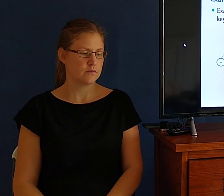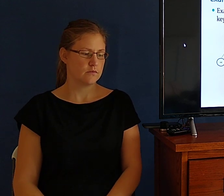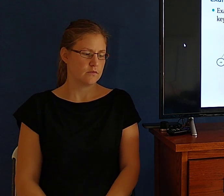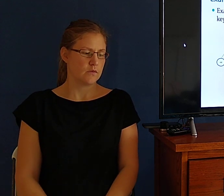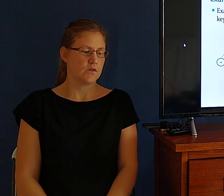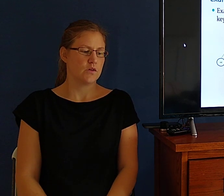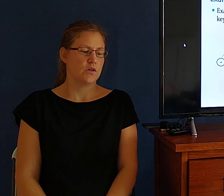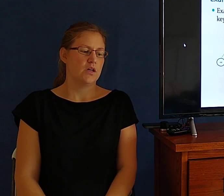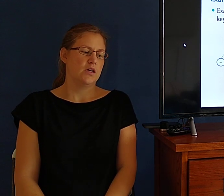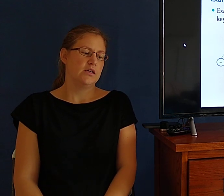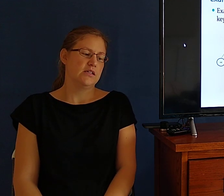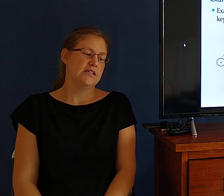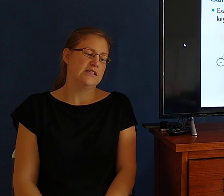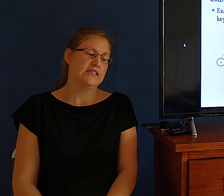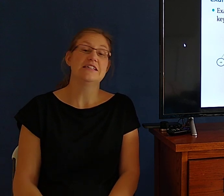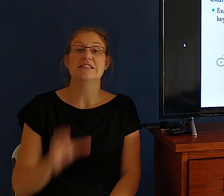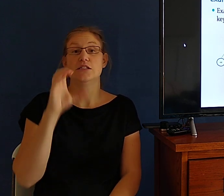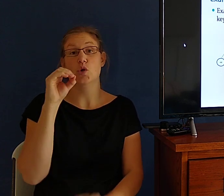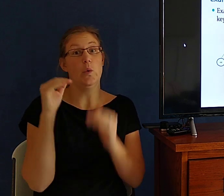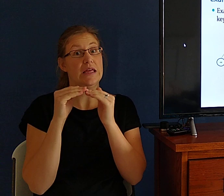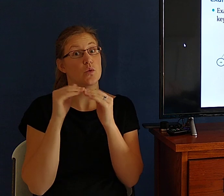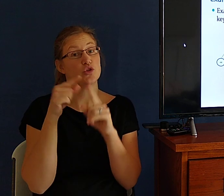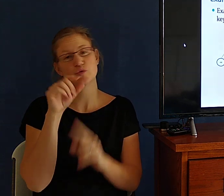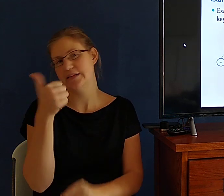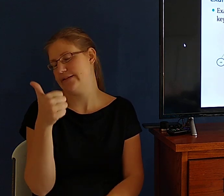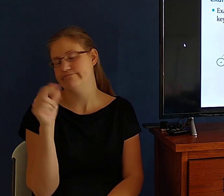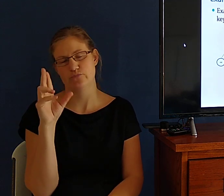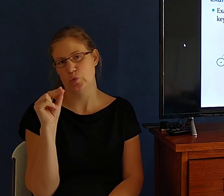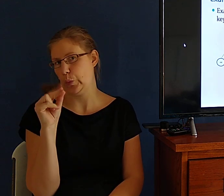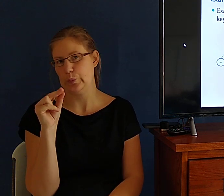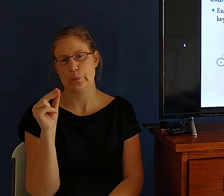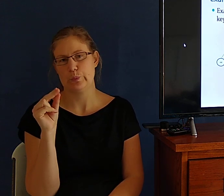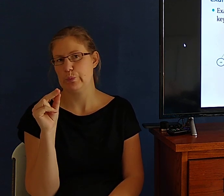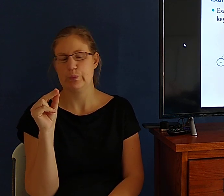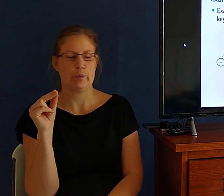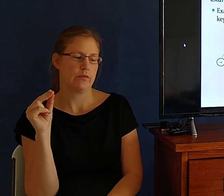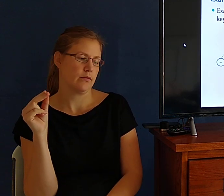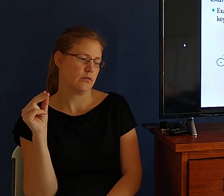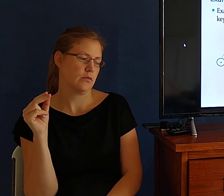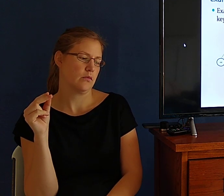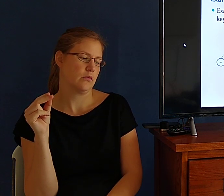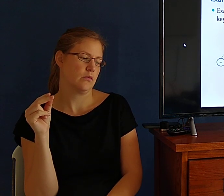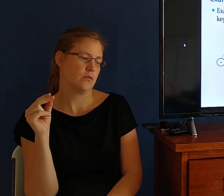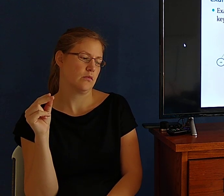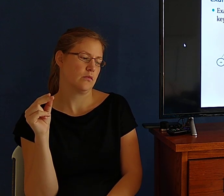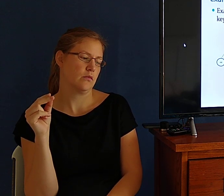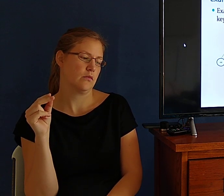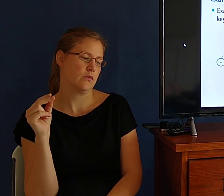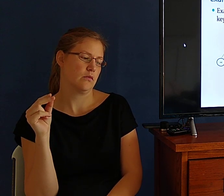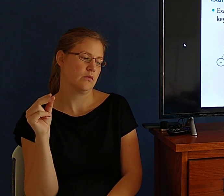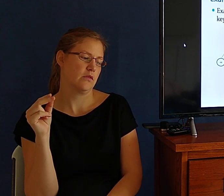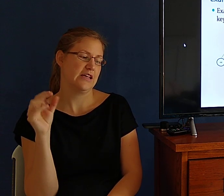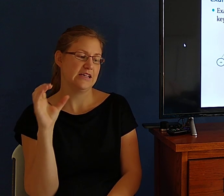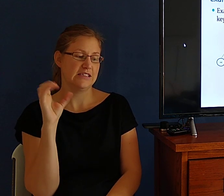is it equal to the root 10? No. 0 is less than 10?